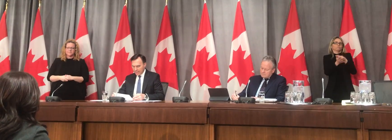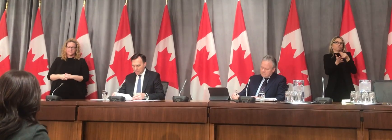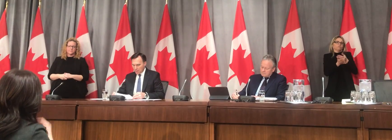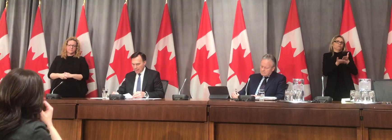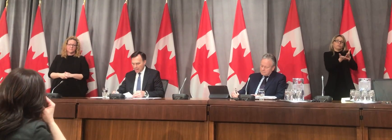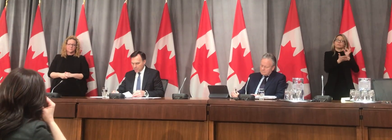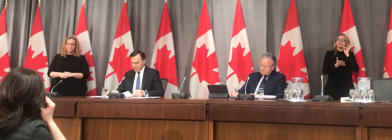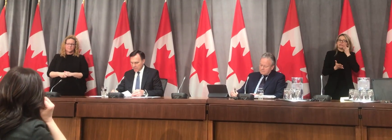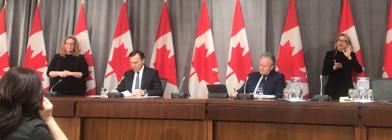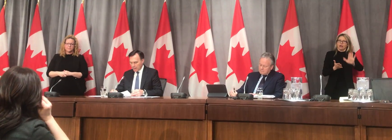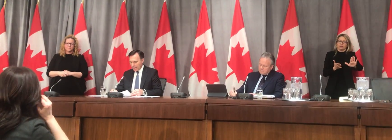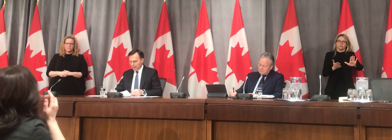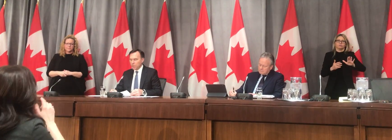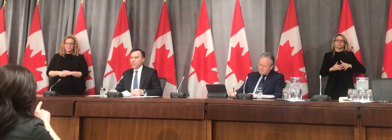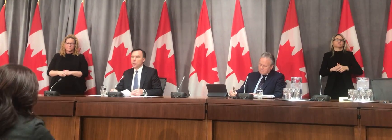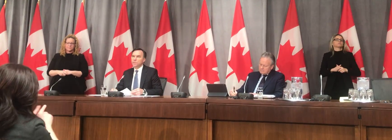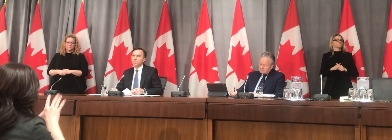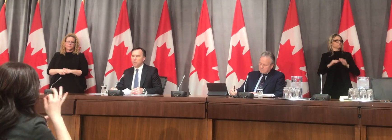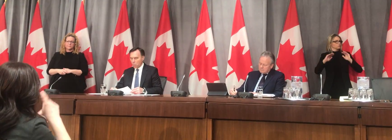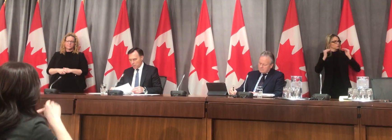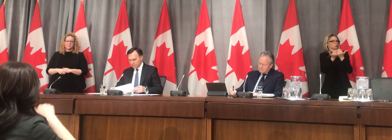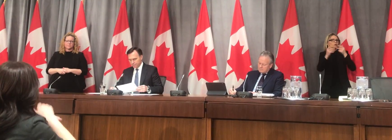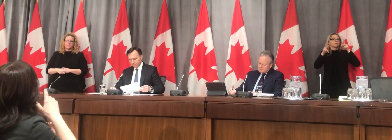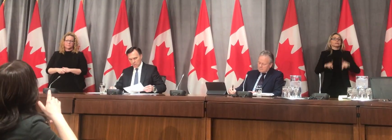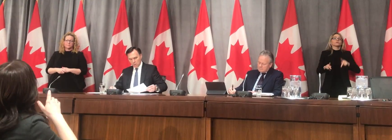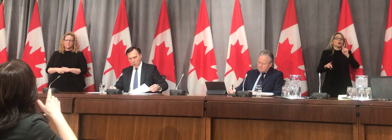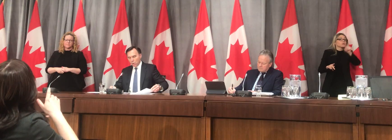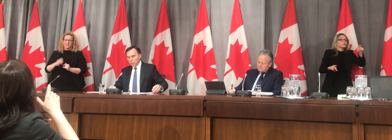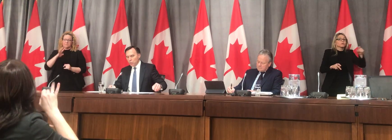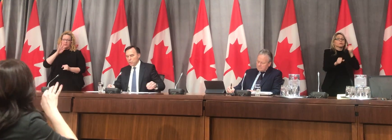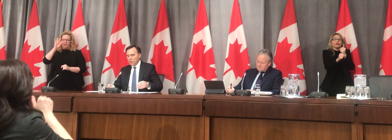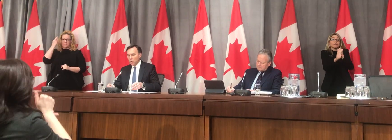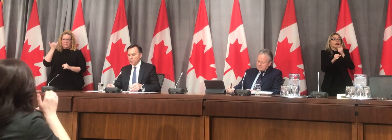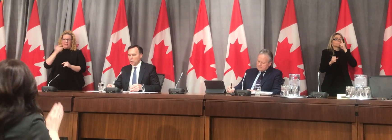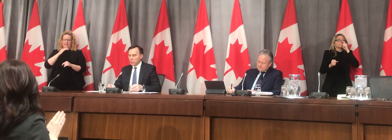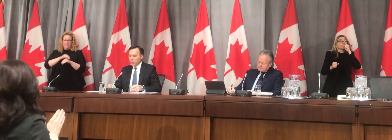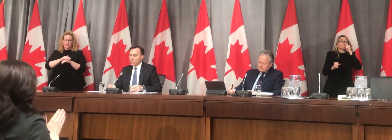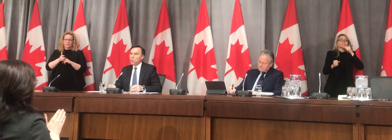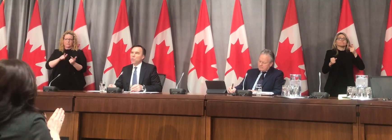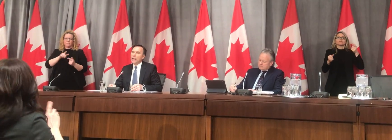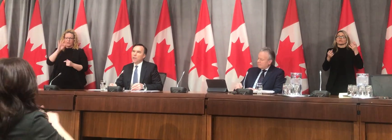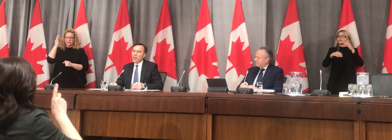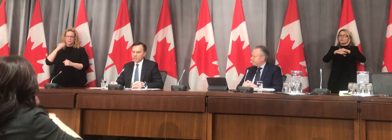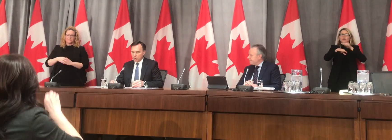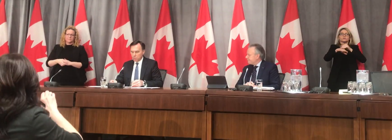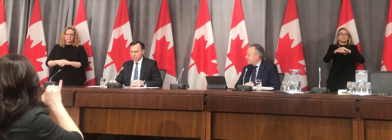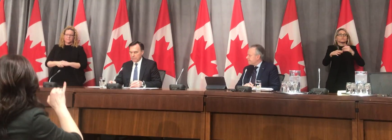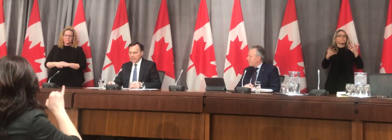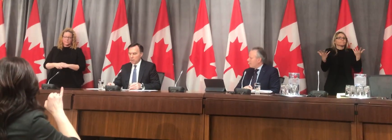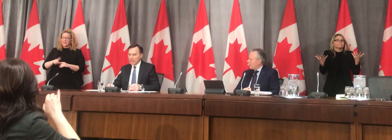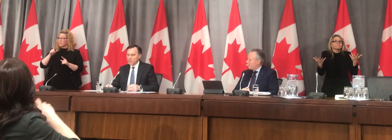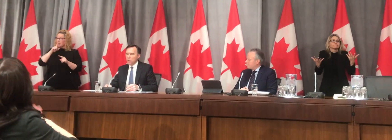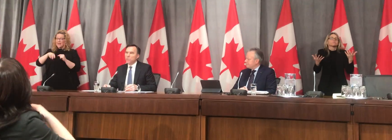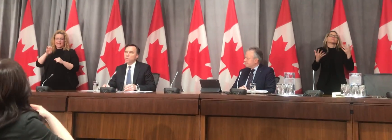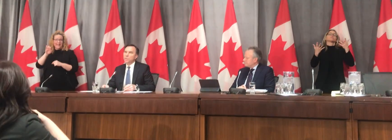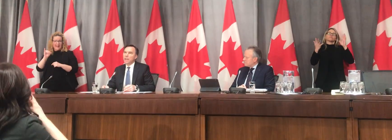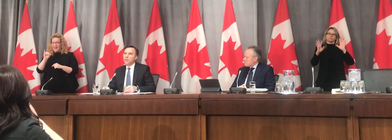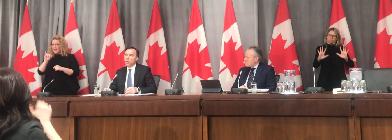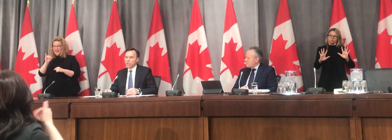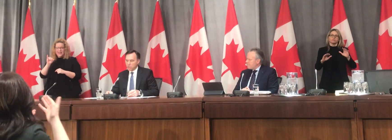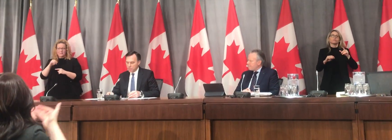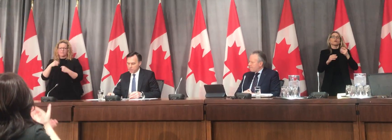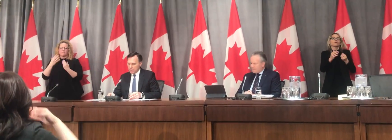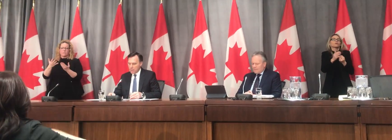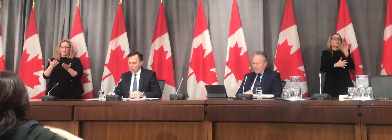et qui n'est pas admissible à l'assurance d'emploi, nous allons introduire une nouvelle allocation, l'allocation de